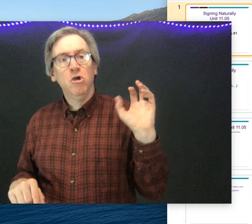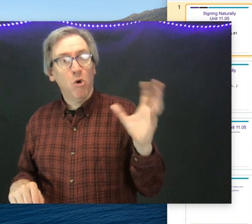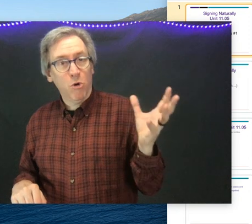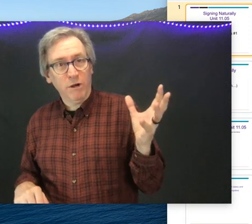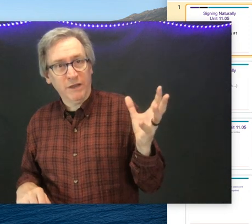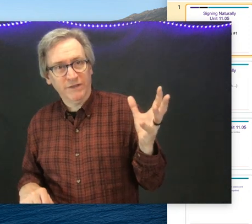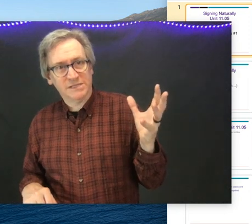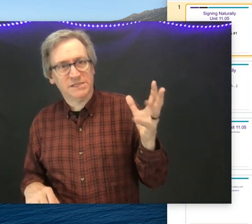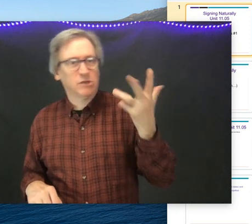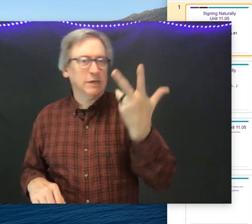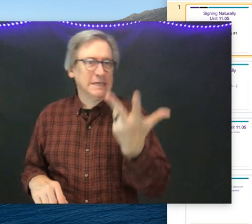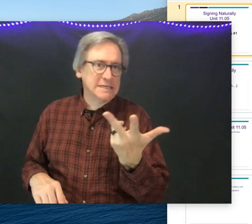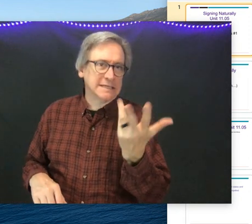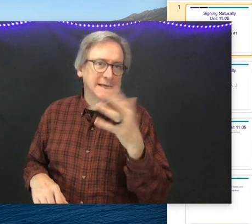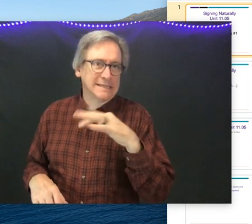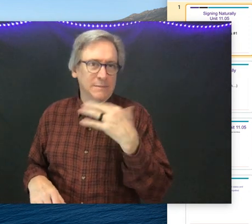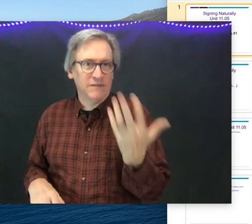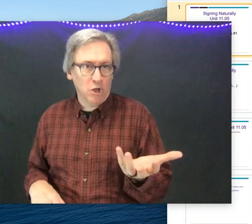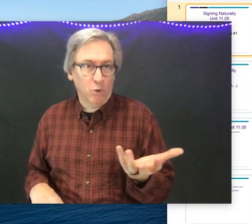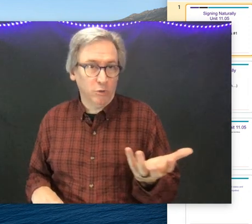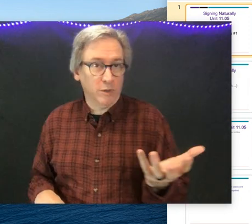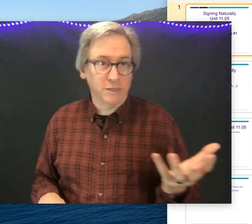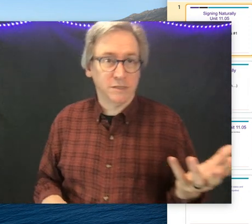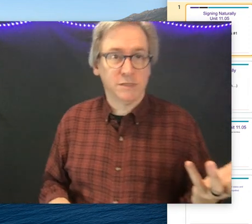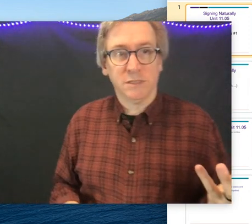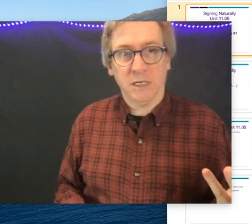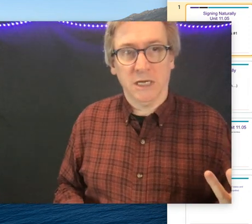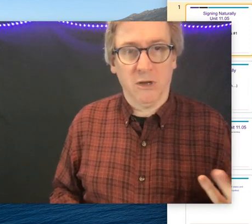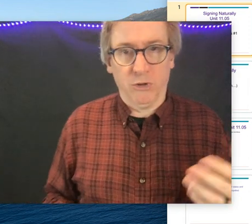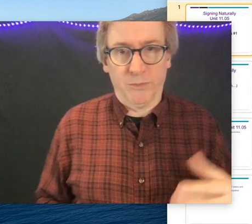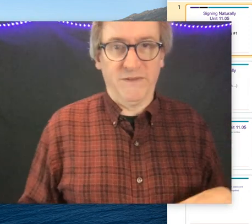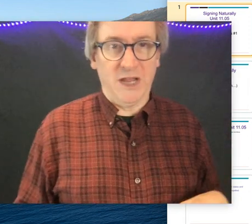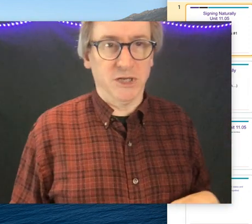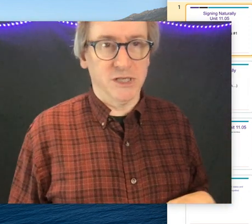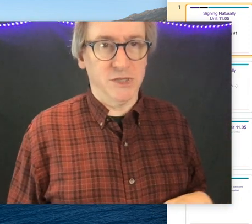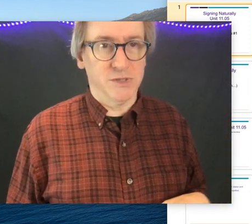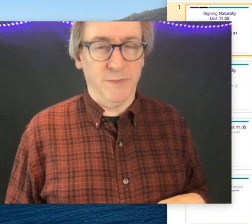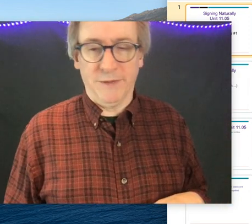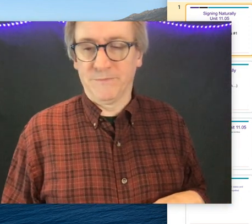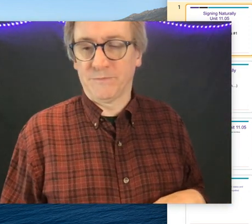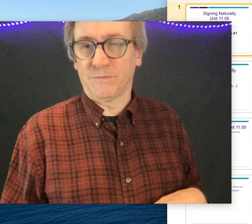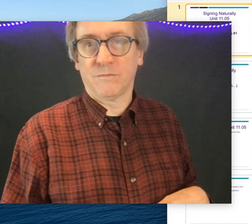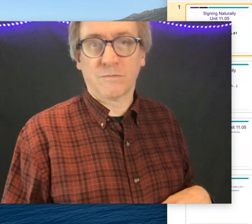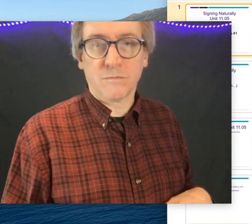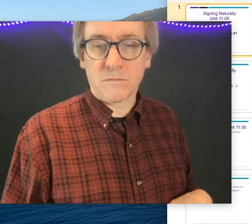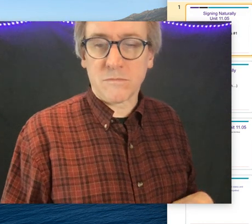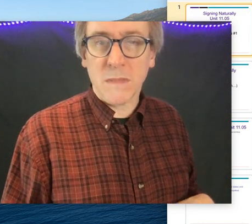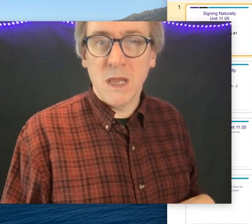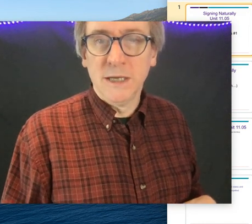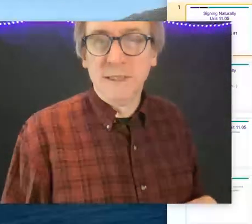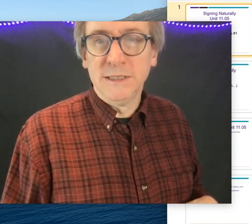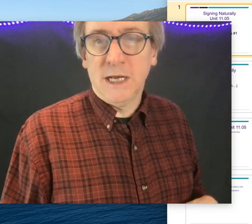code, or if it's 3-digit like some of the old ones, old abbreviations used to be.